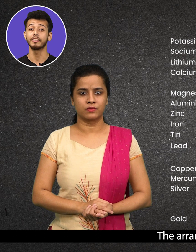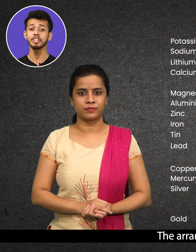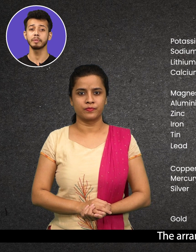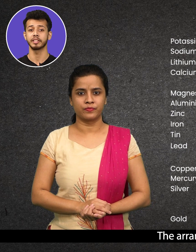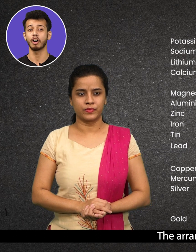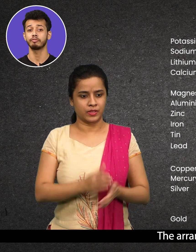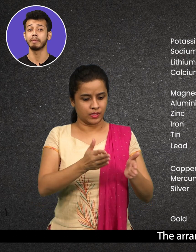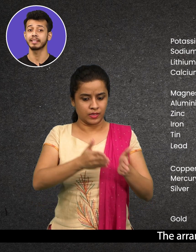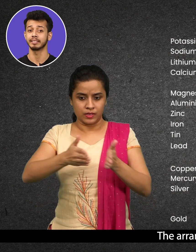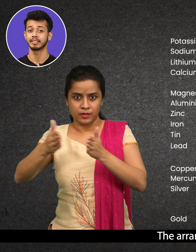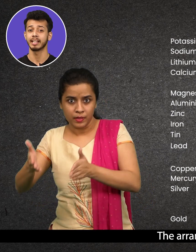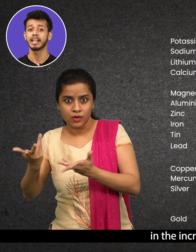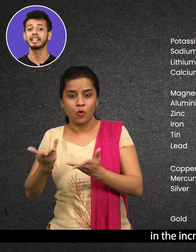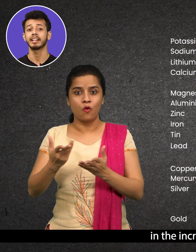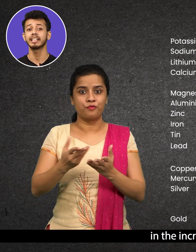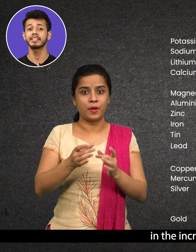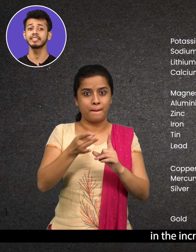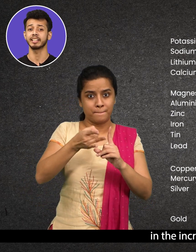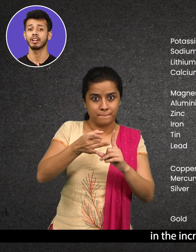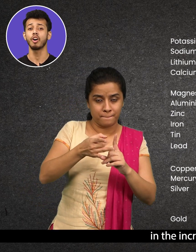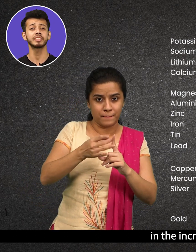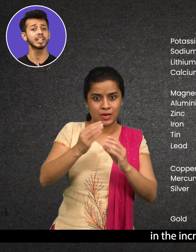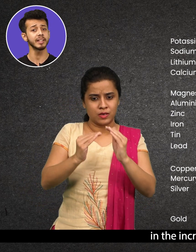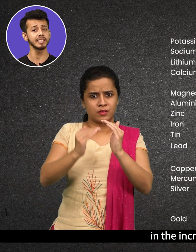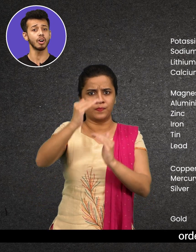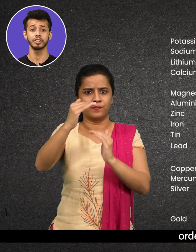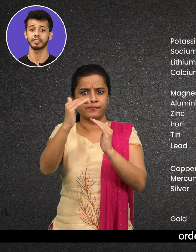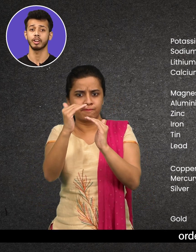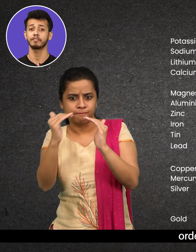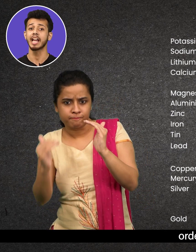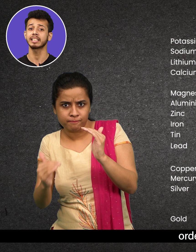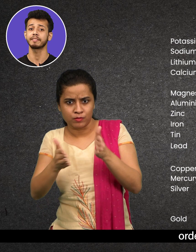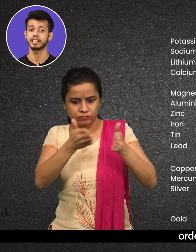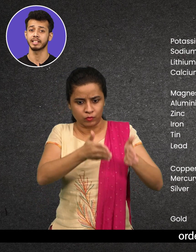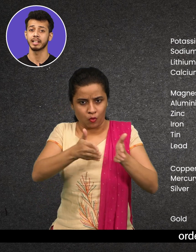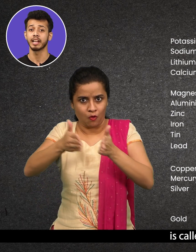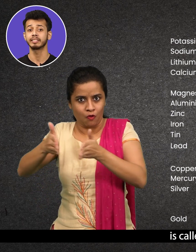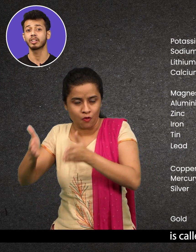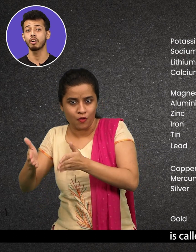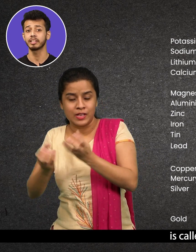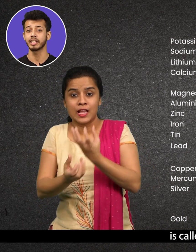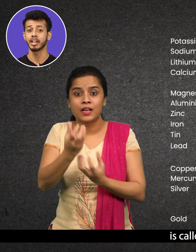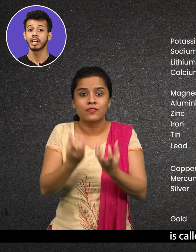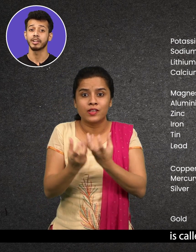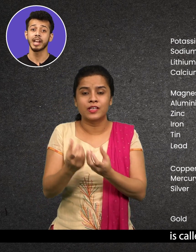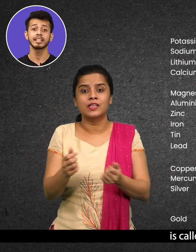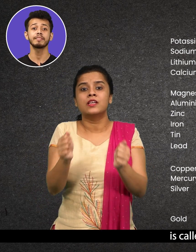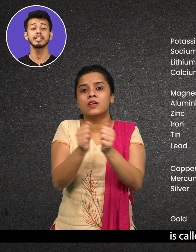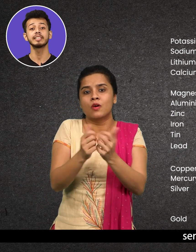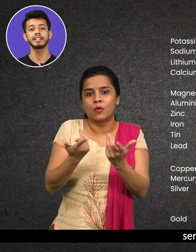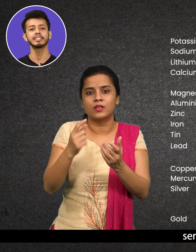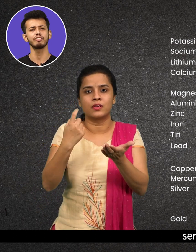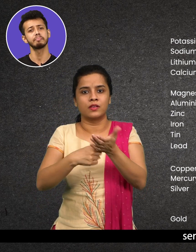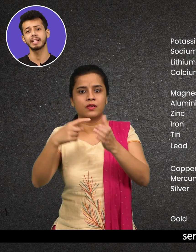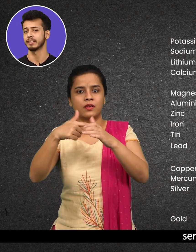The arrangement of metals in the increasing or decreasing order of reactivity is called the